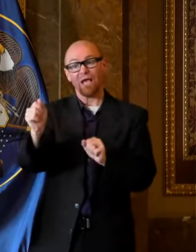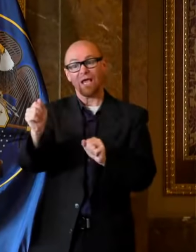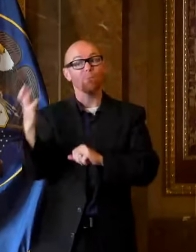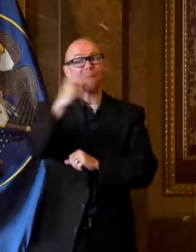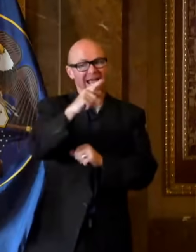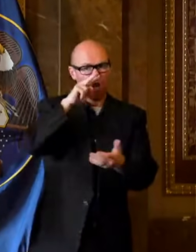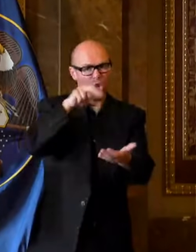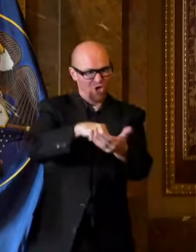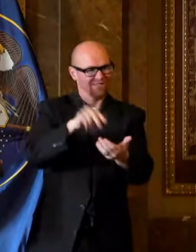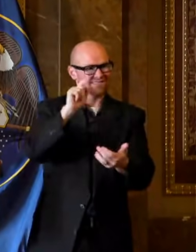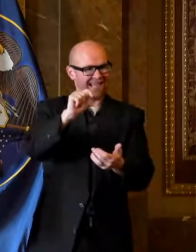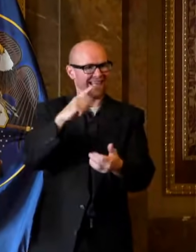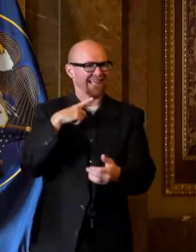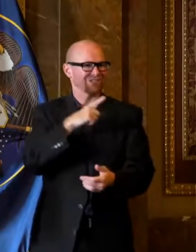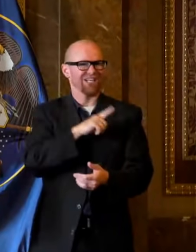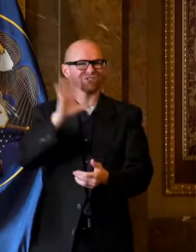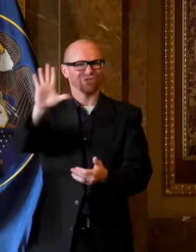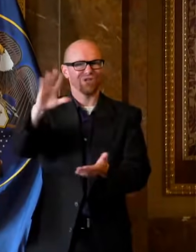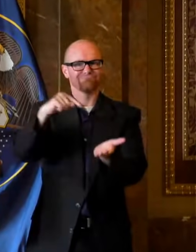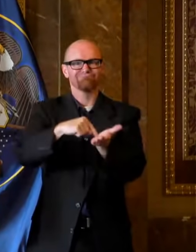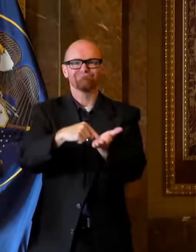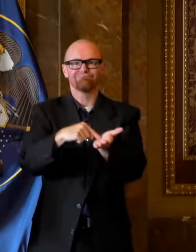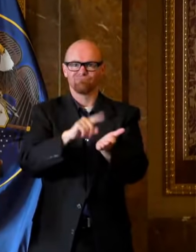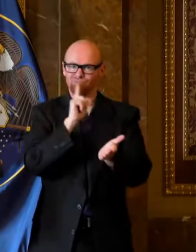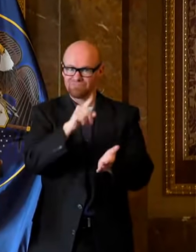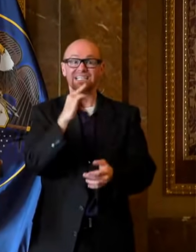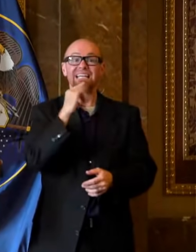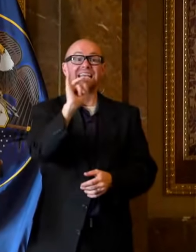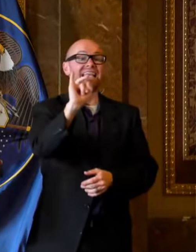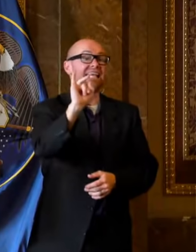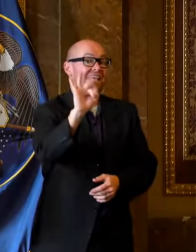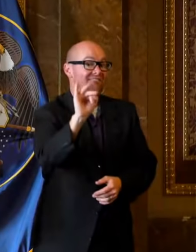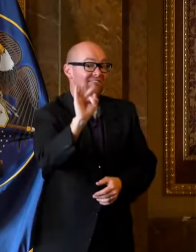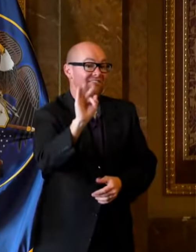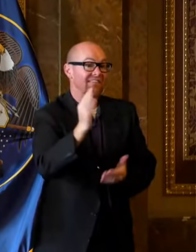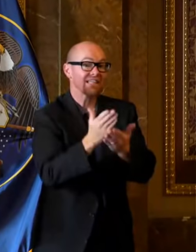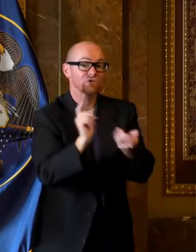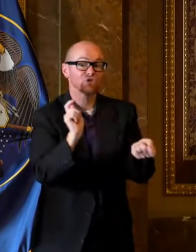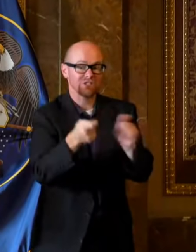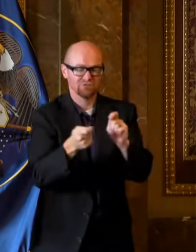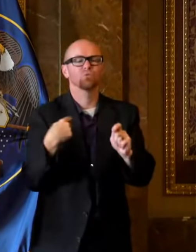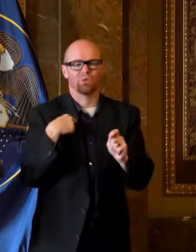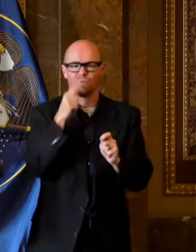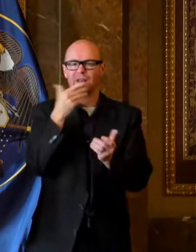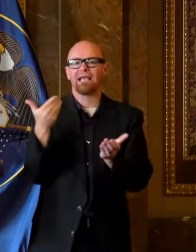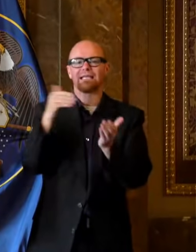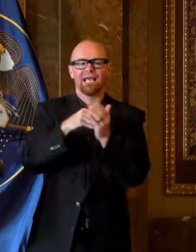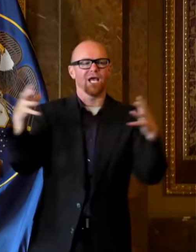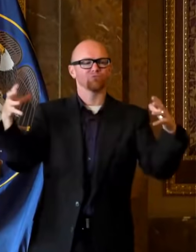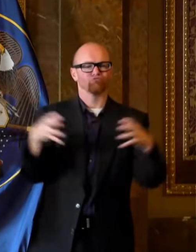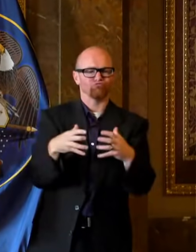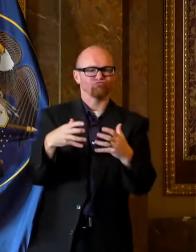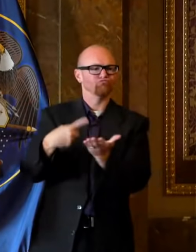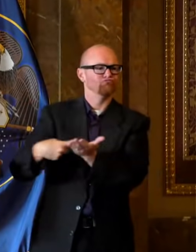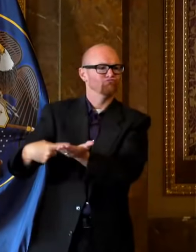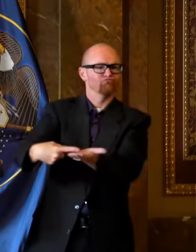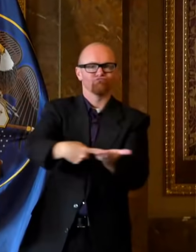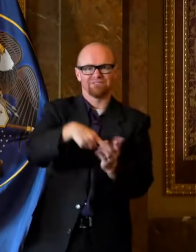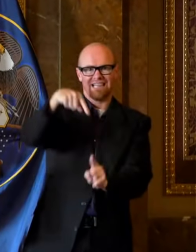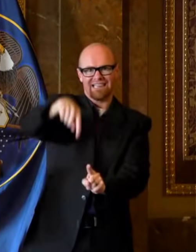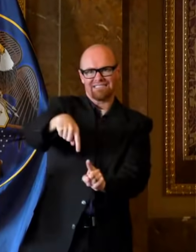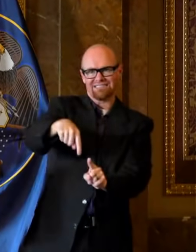one. We talked about it often. That we were assured that if things changed, that they would be willing to reconsider and